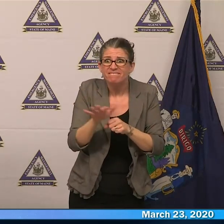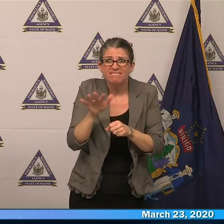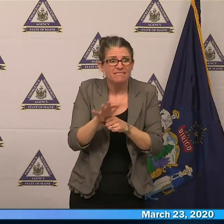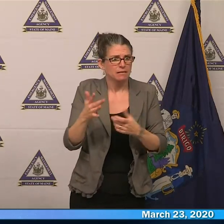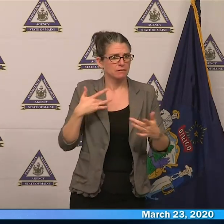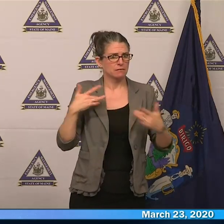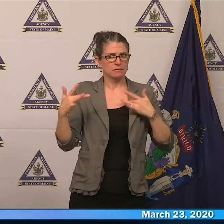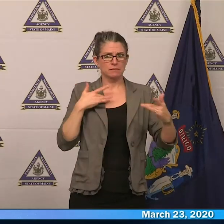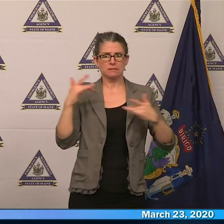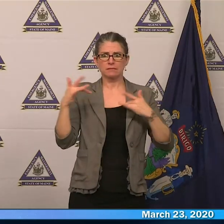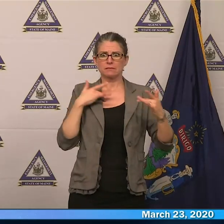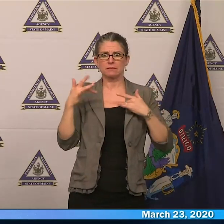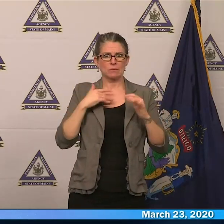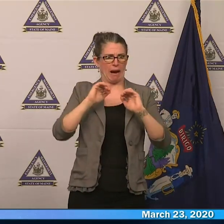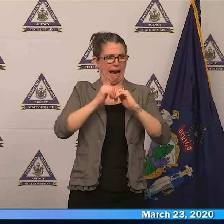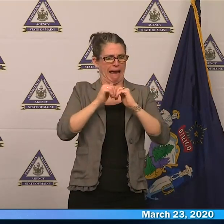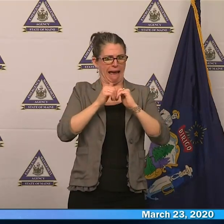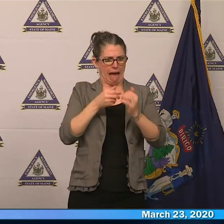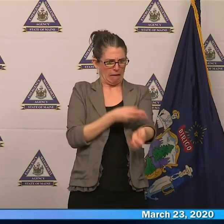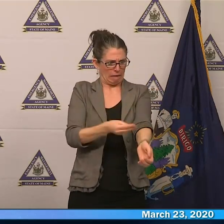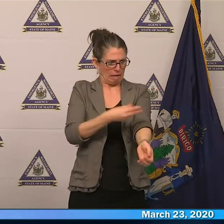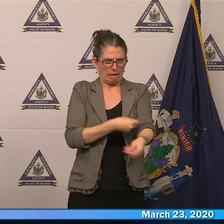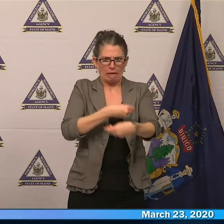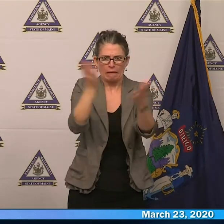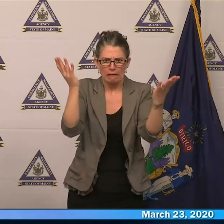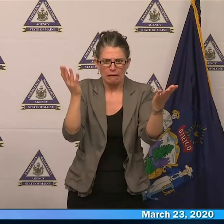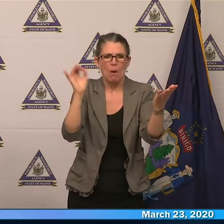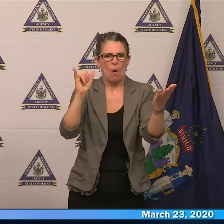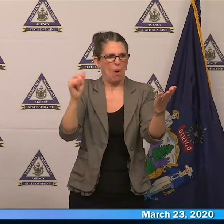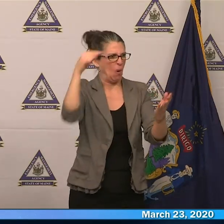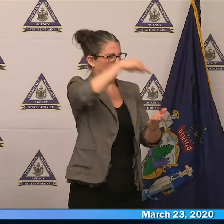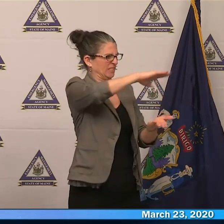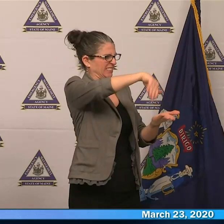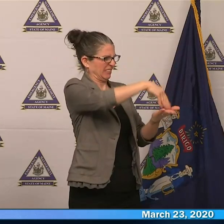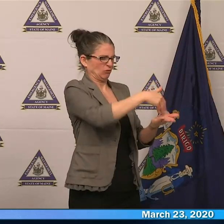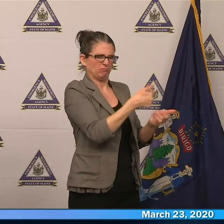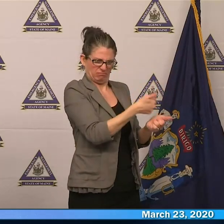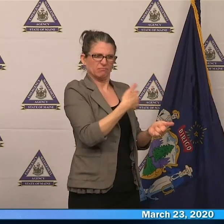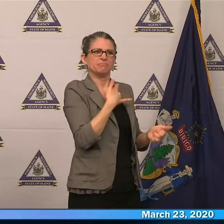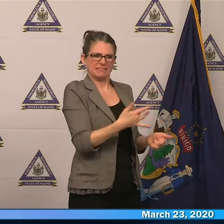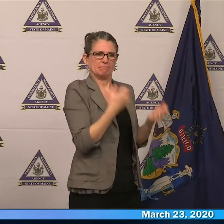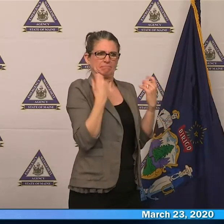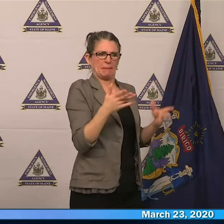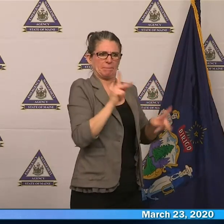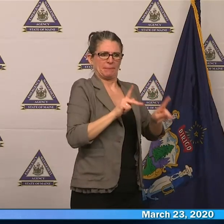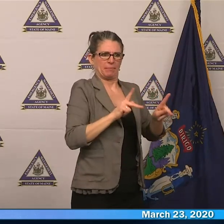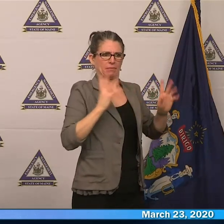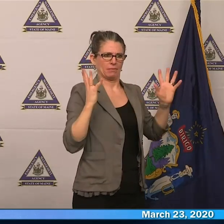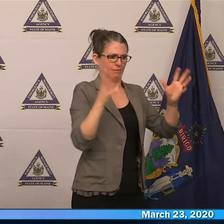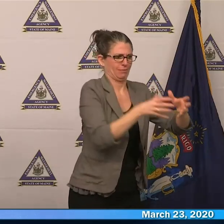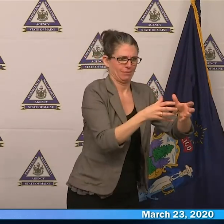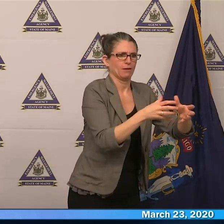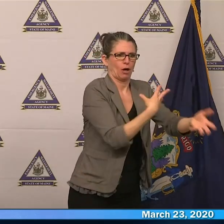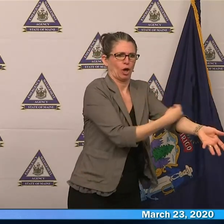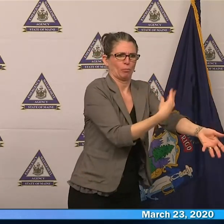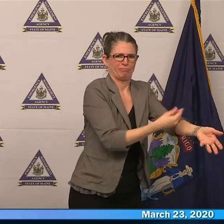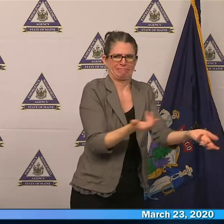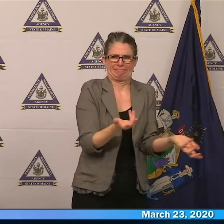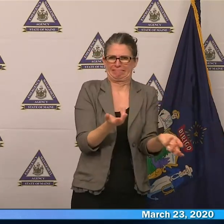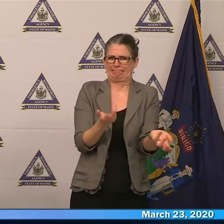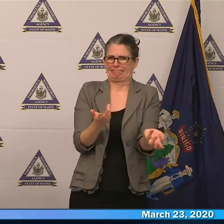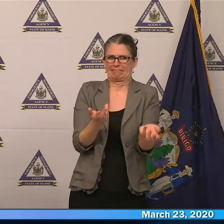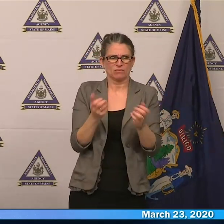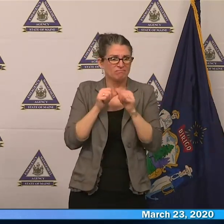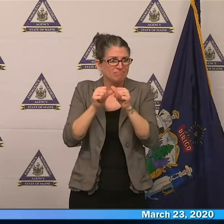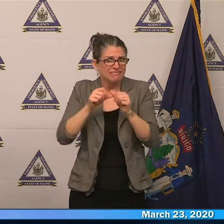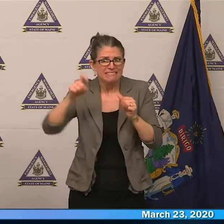order? So we're thinking about these things. We're thinking about them very intensely. And this is a glimpse of some of the